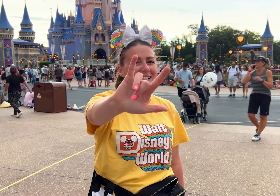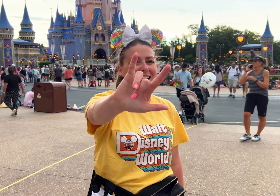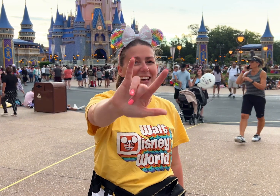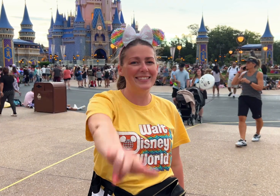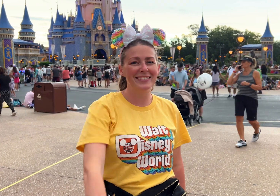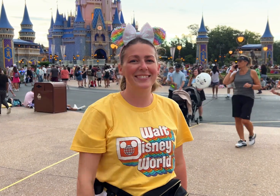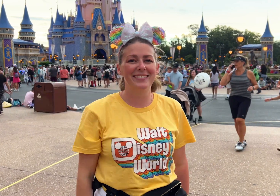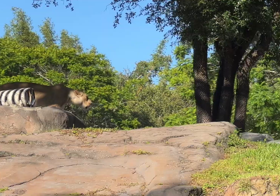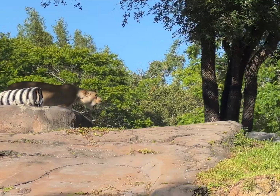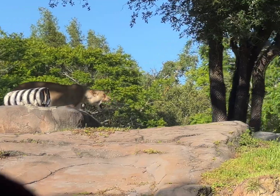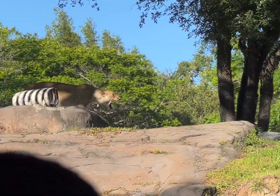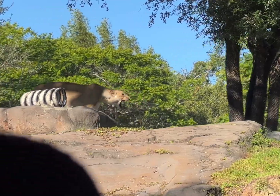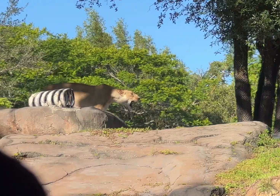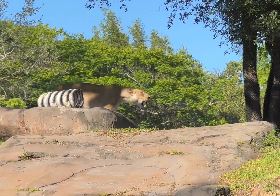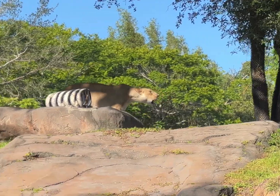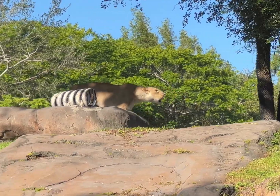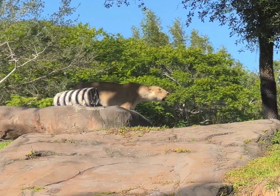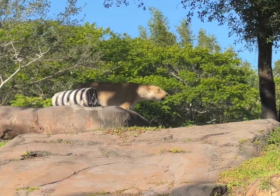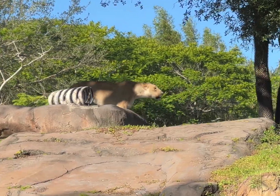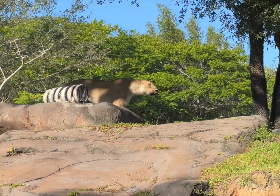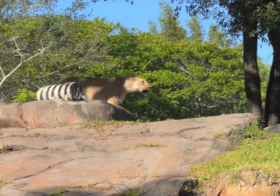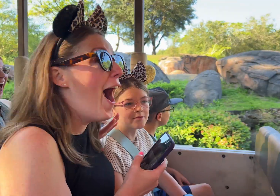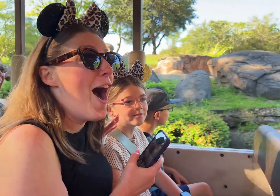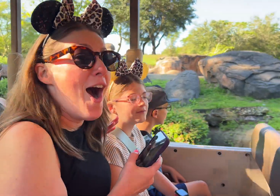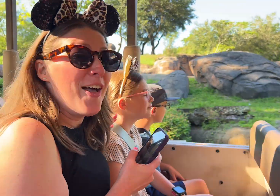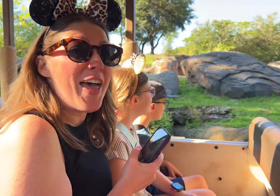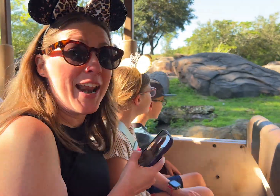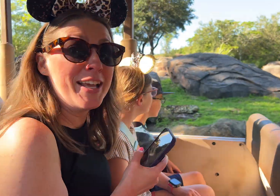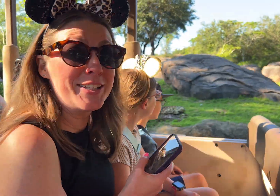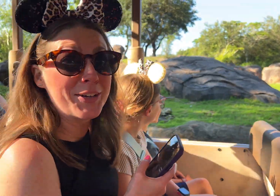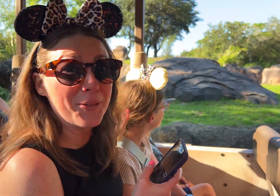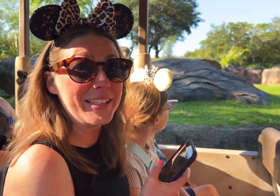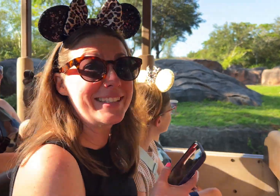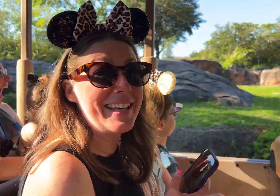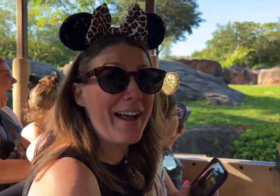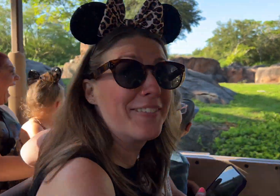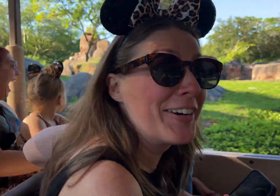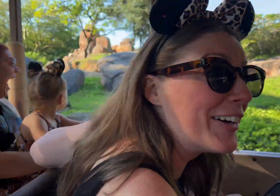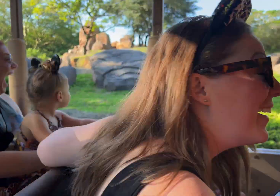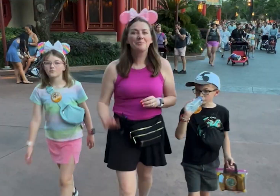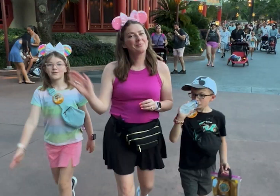sign. It's the coolest thing ever.